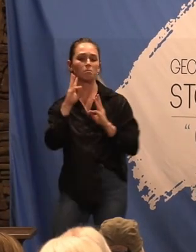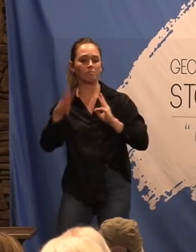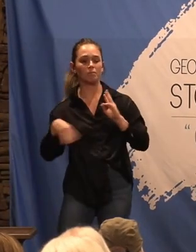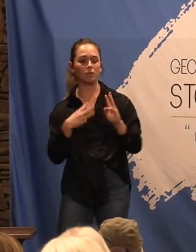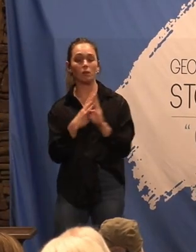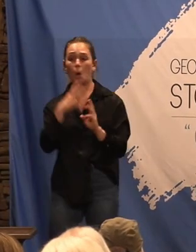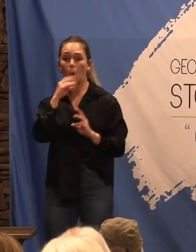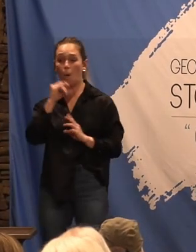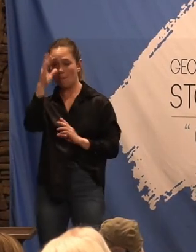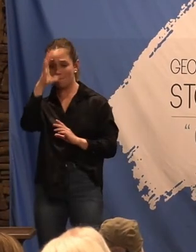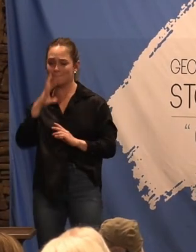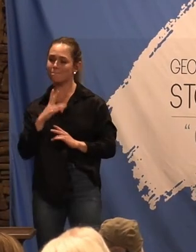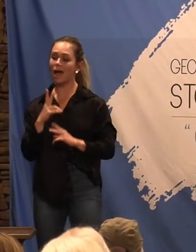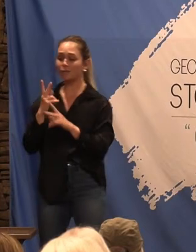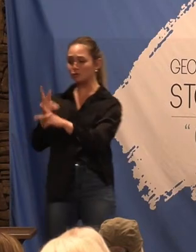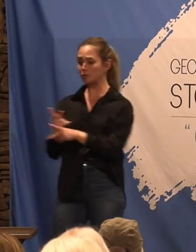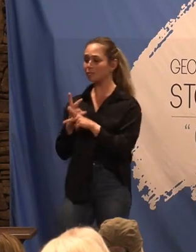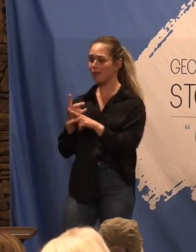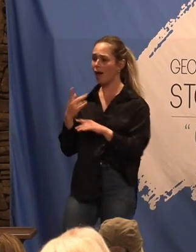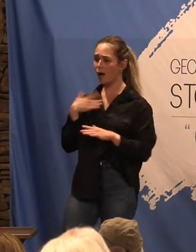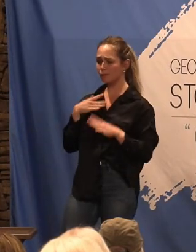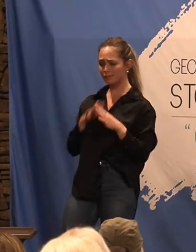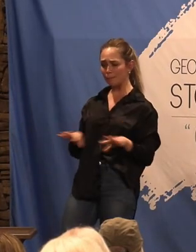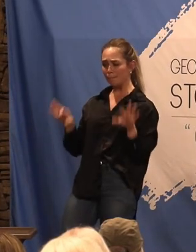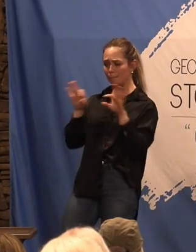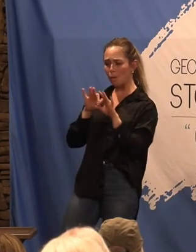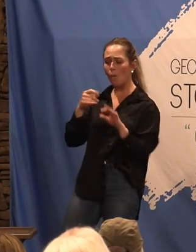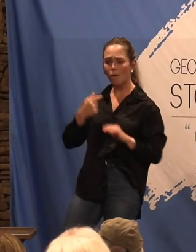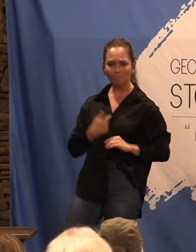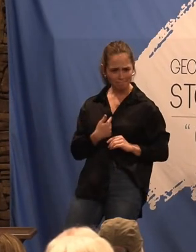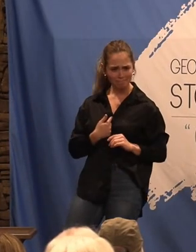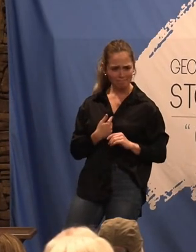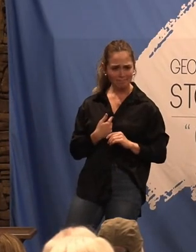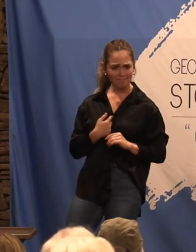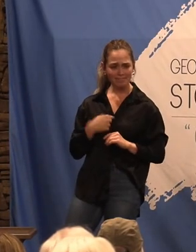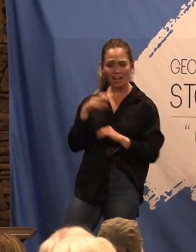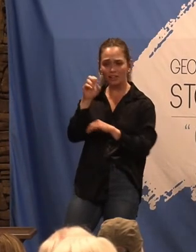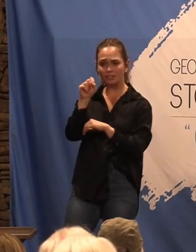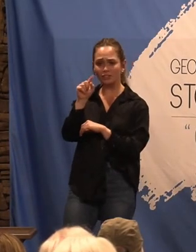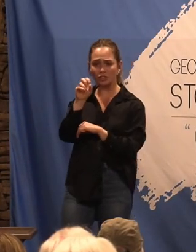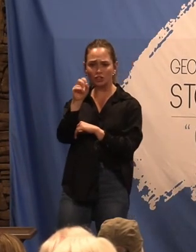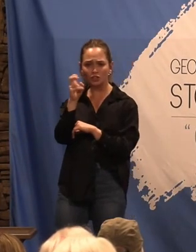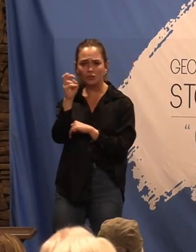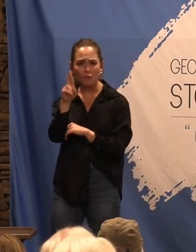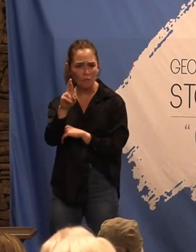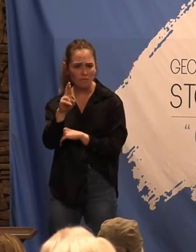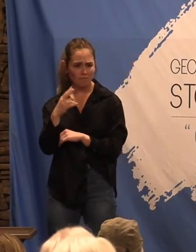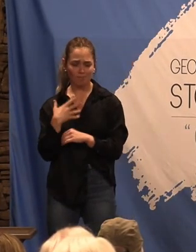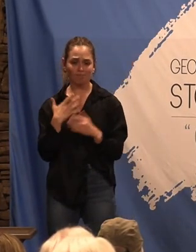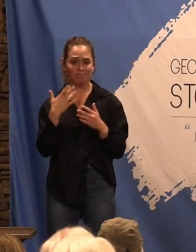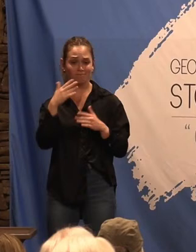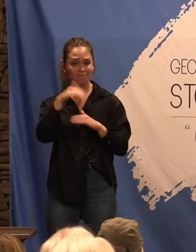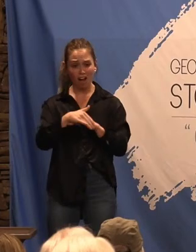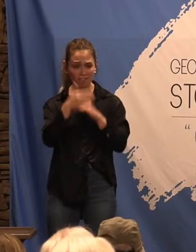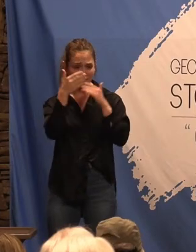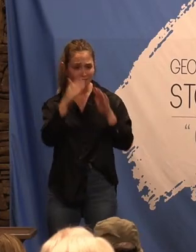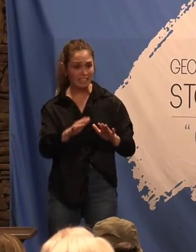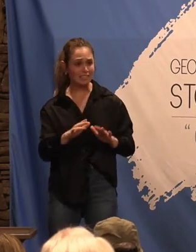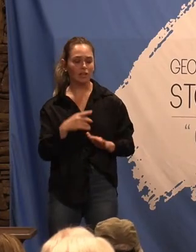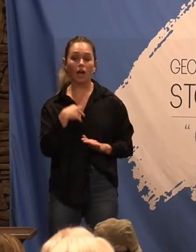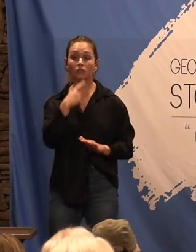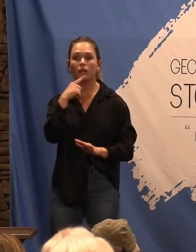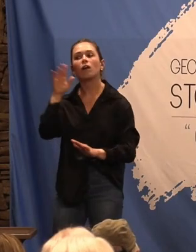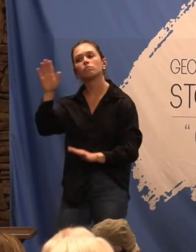Those old men treated me like I was somebody. Now Stover at the end of the night would always say,